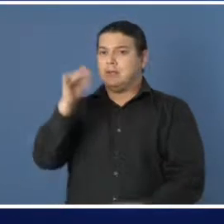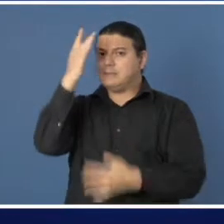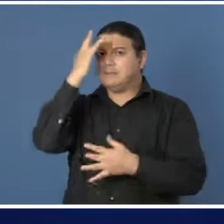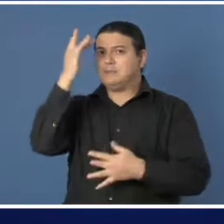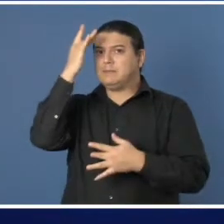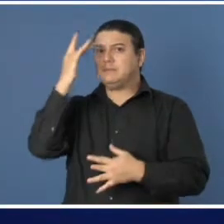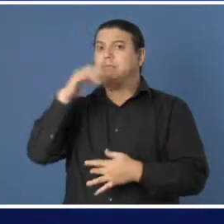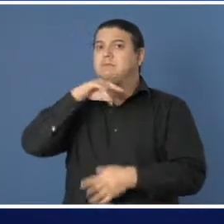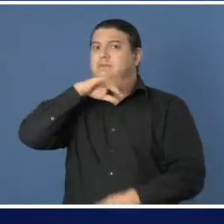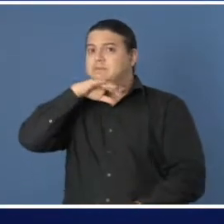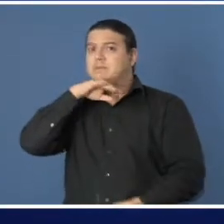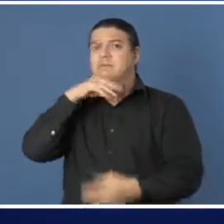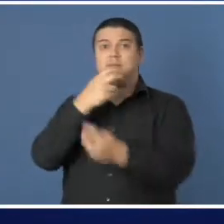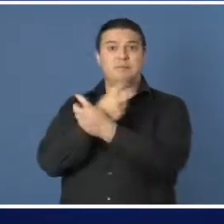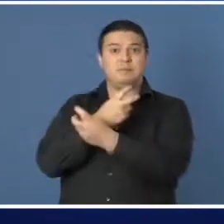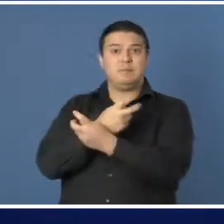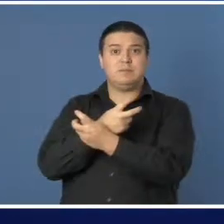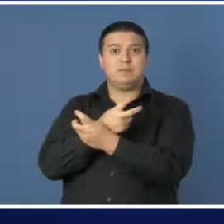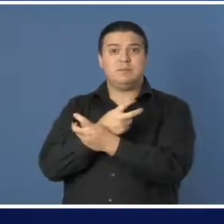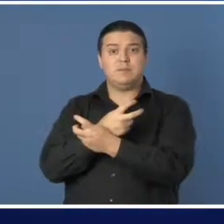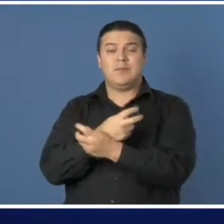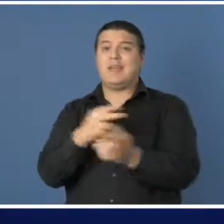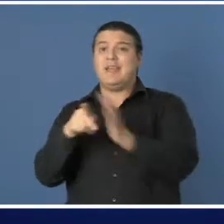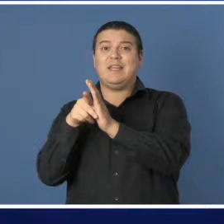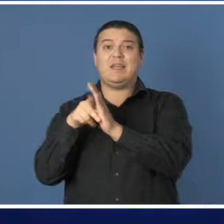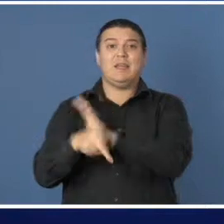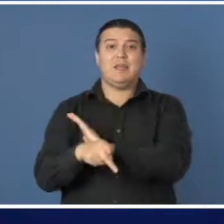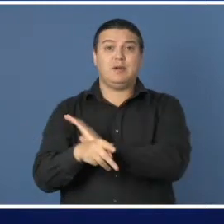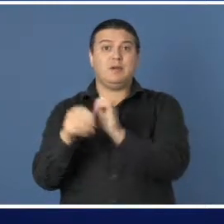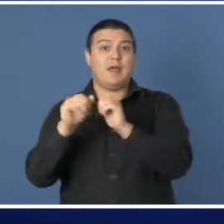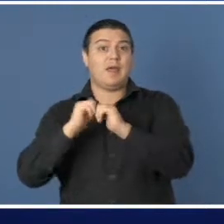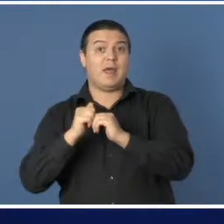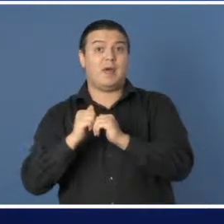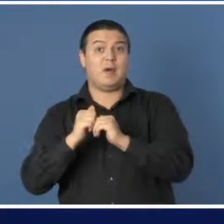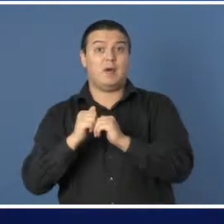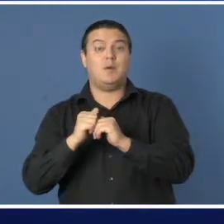Botulism toxin is inactivated by heat.